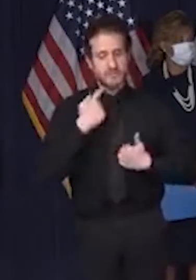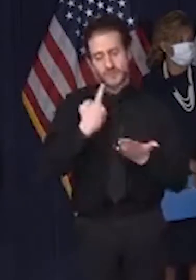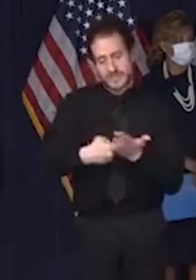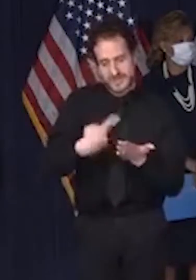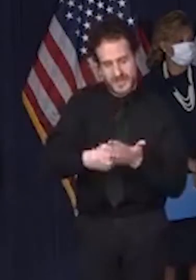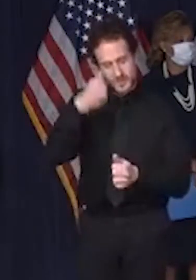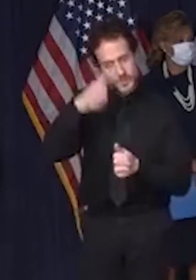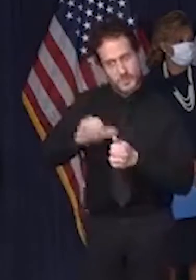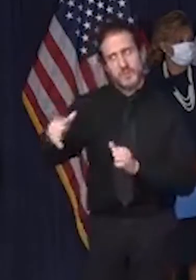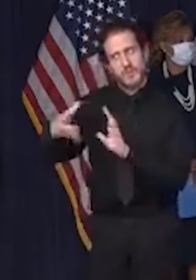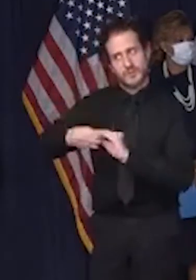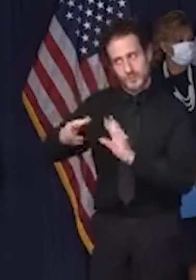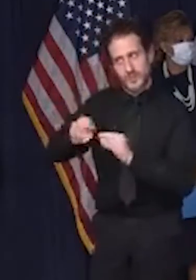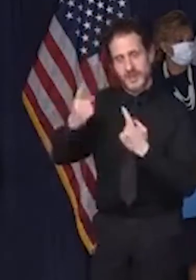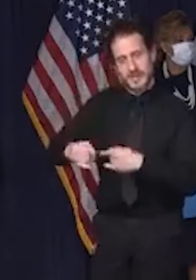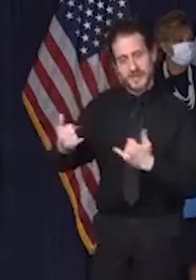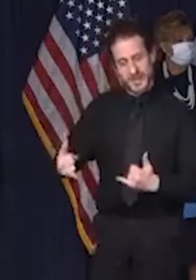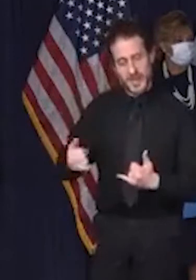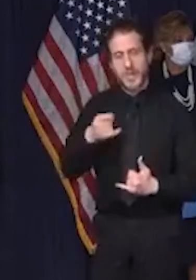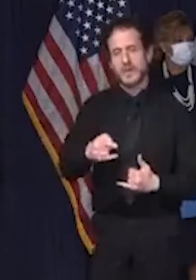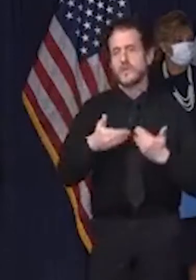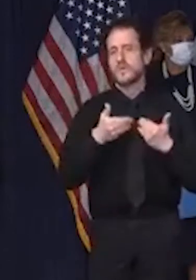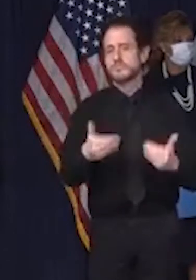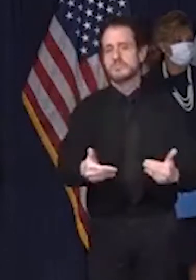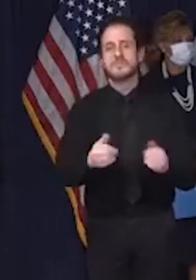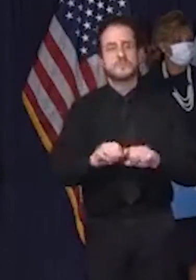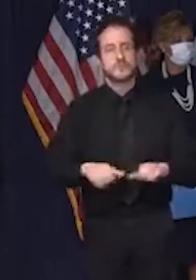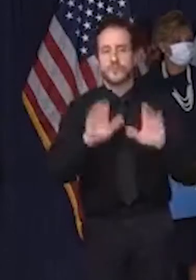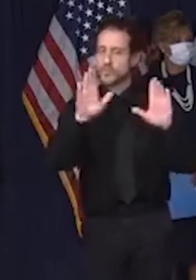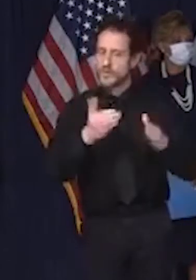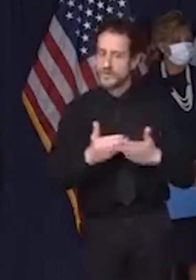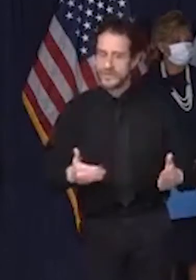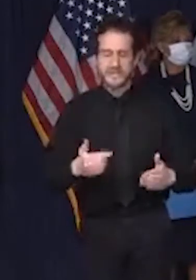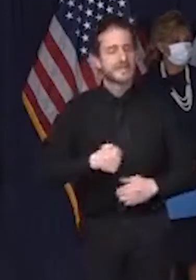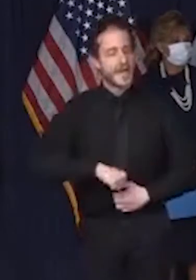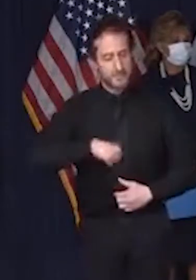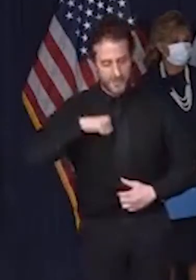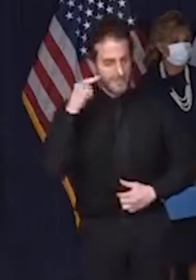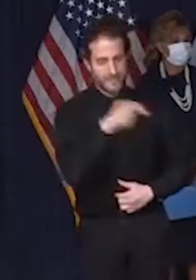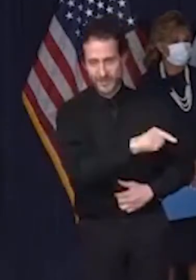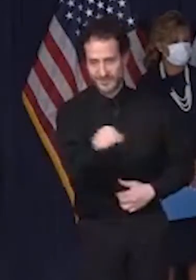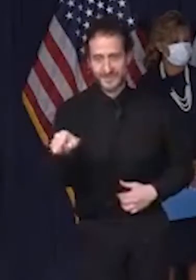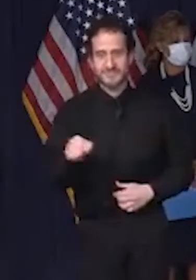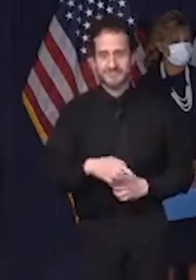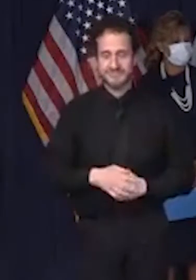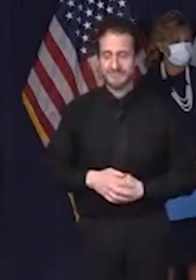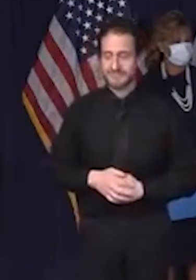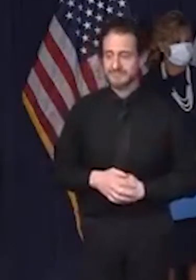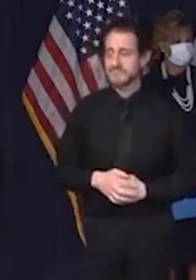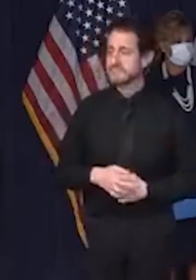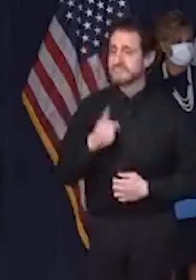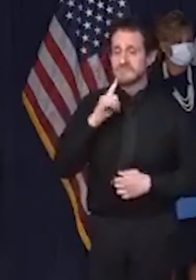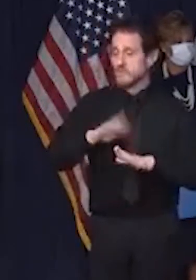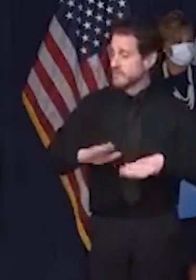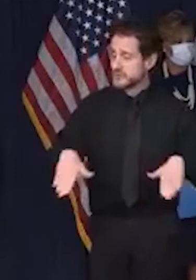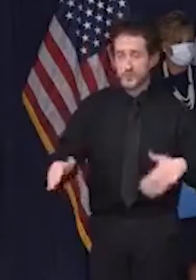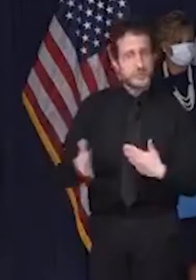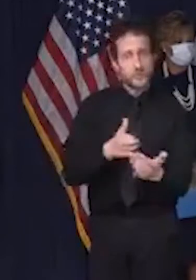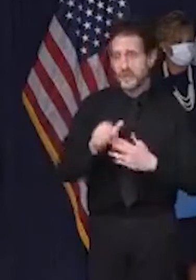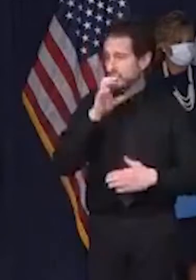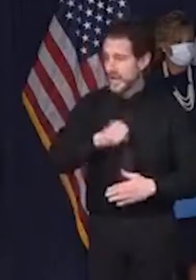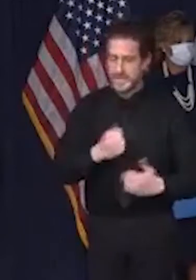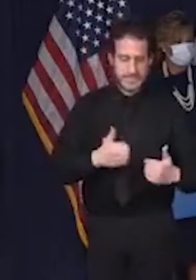do amazing things. I am very, very proud of you. And to children of all ages, this is a